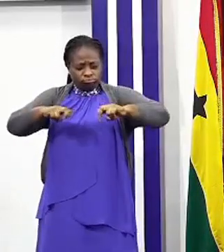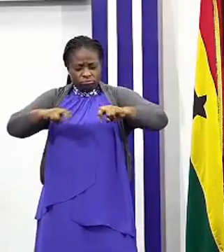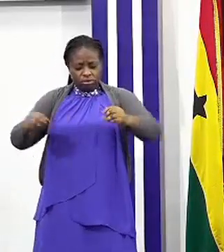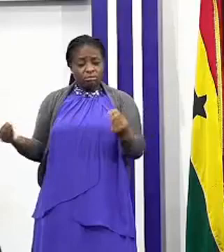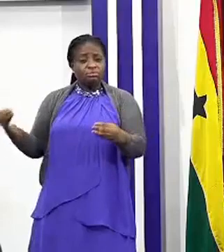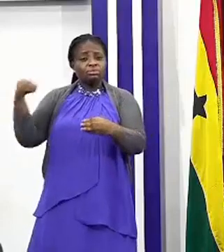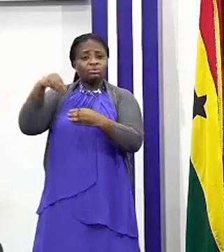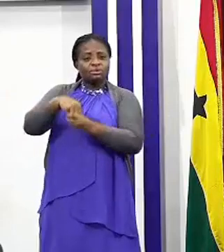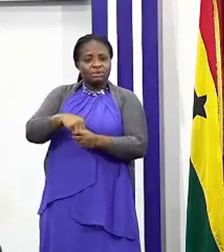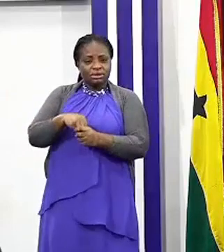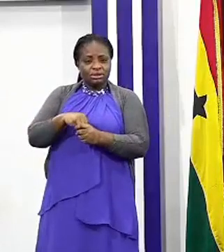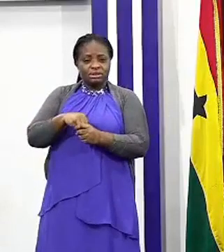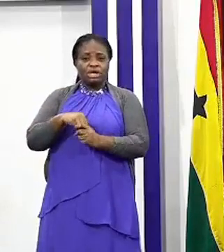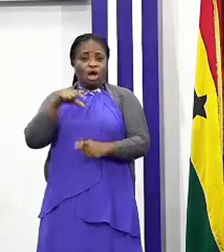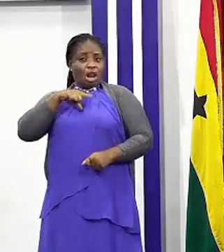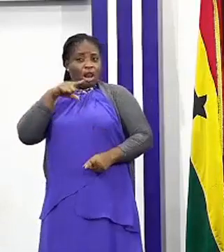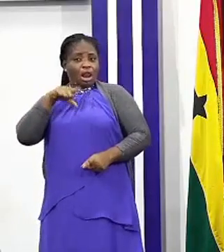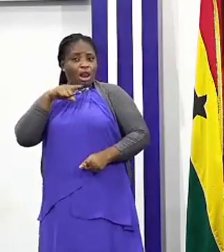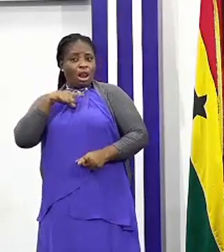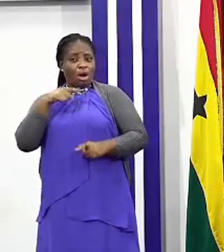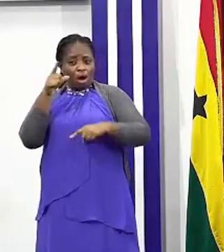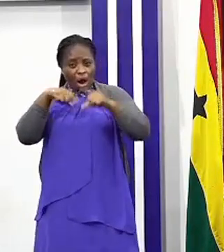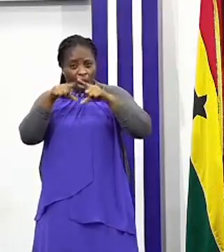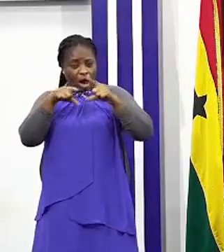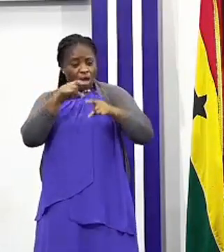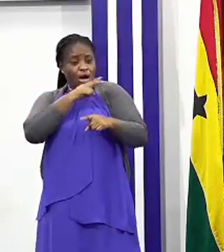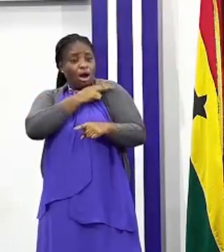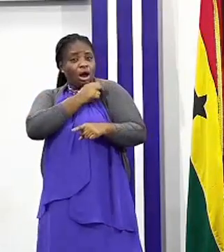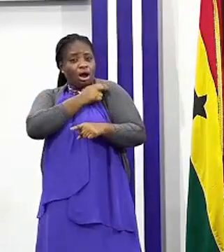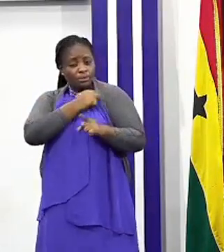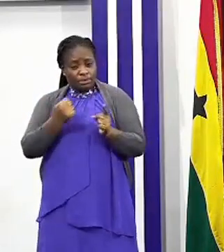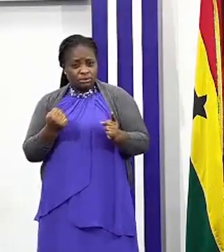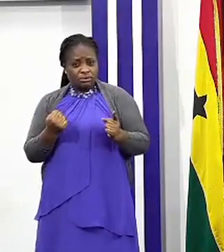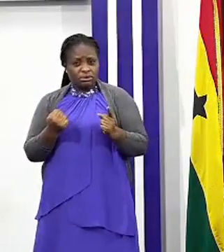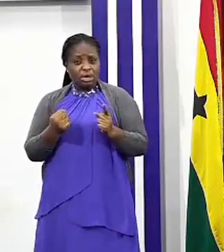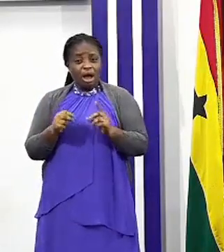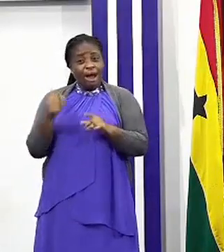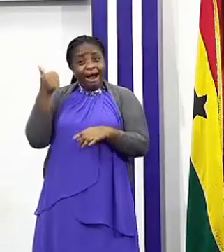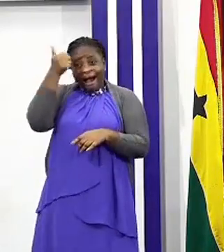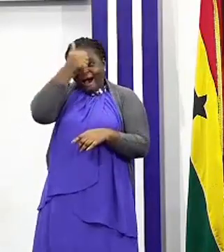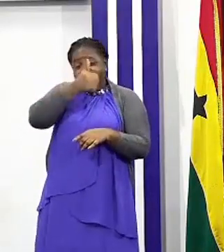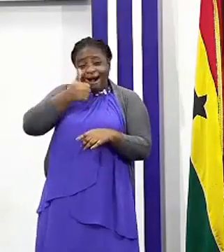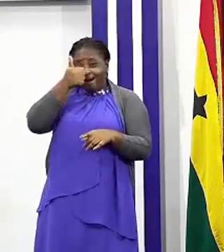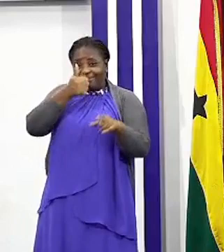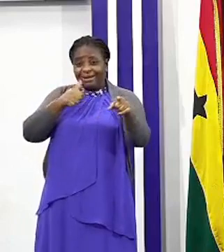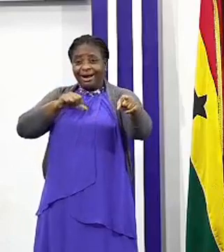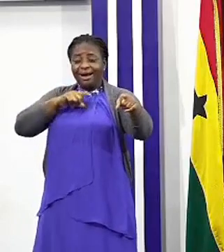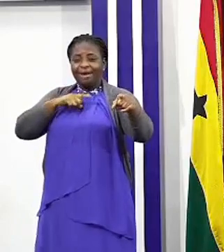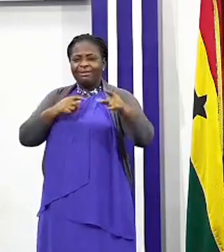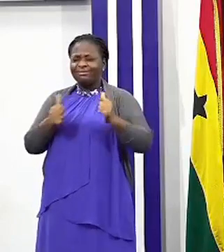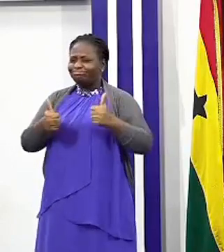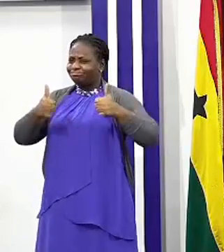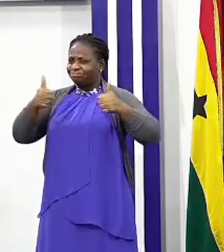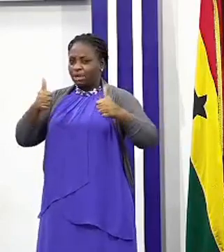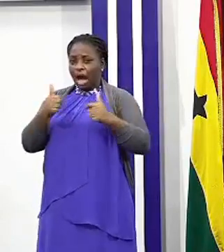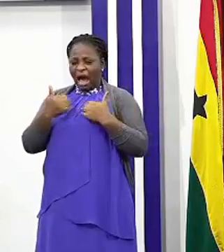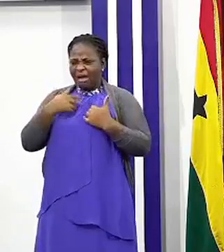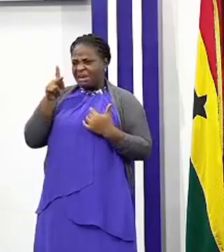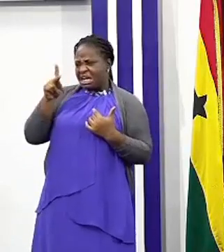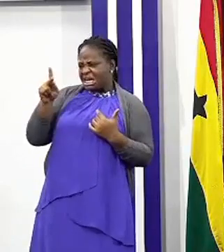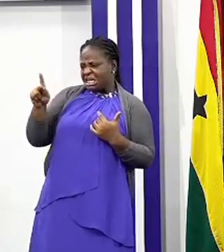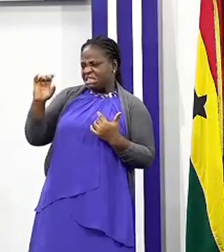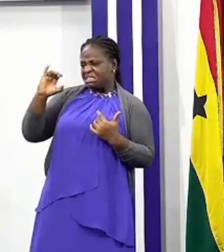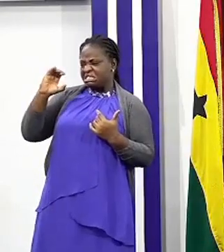including Noguchi. Noguchi is for the sub-region, for Africa. And now we have KCC, we have all the other